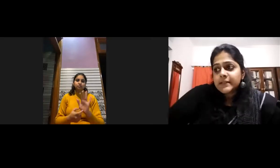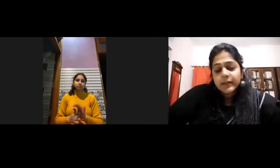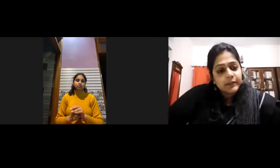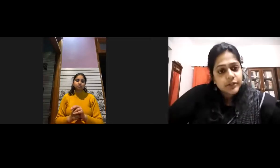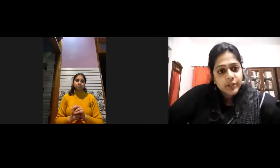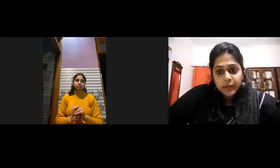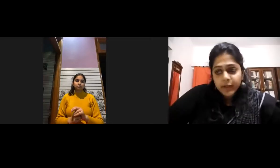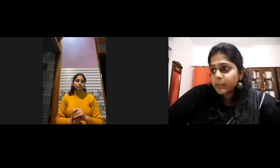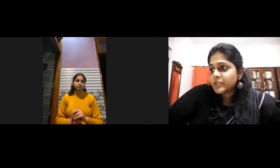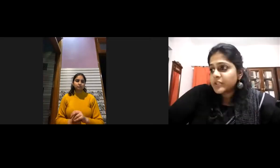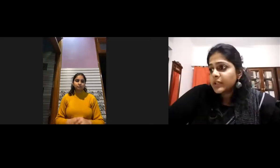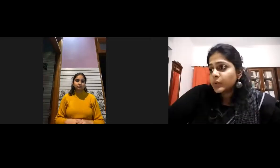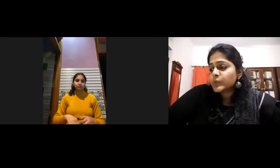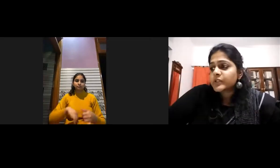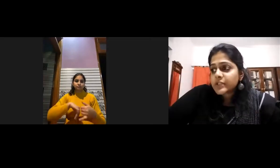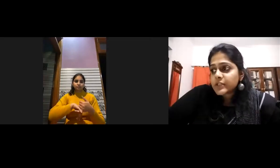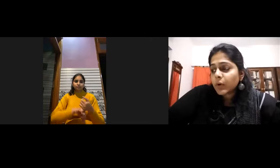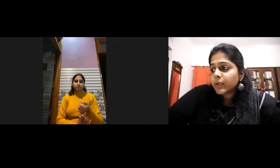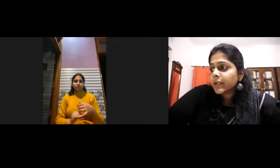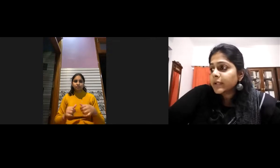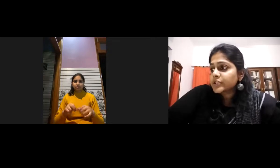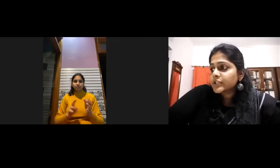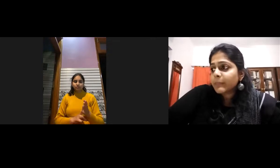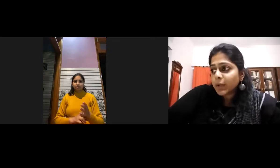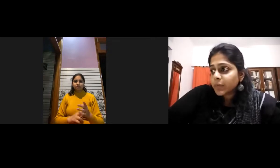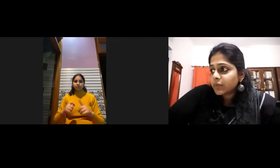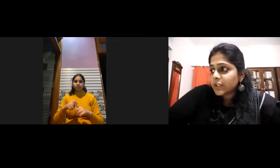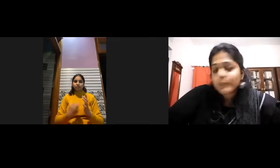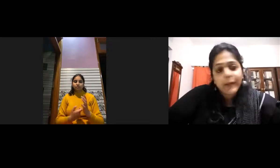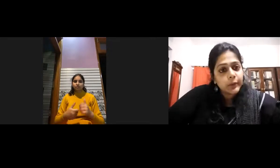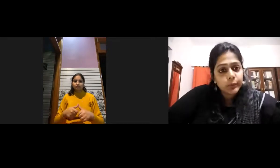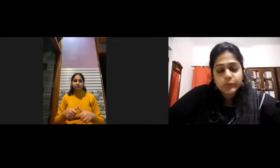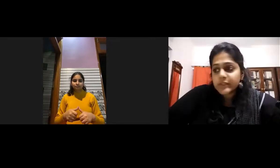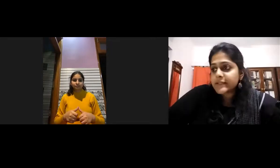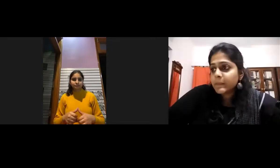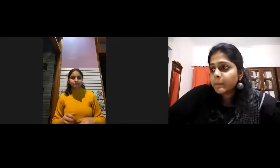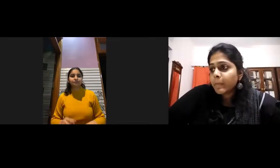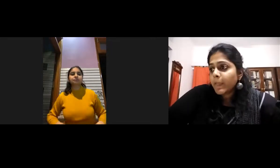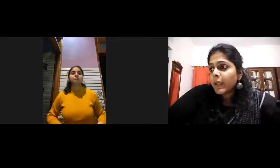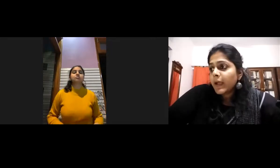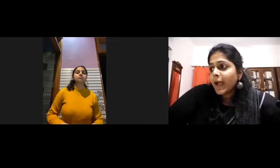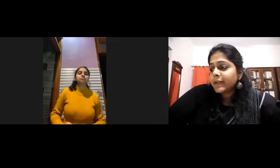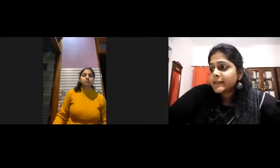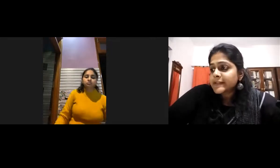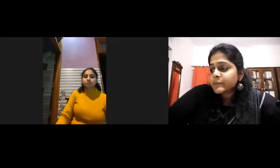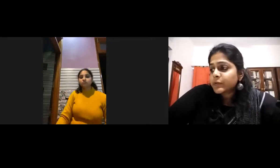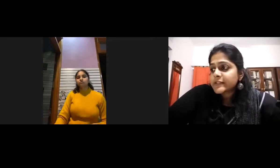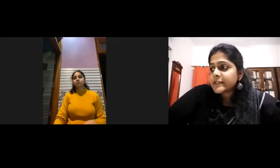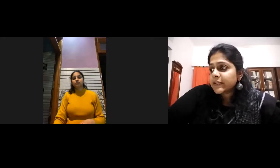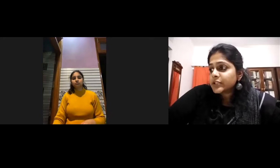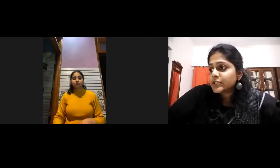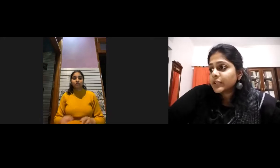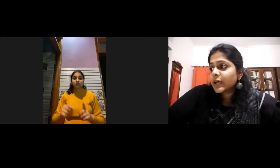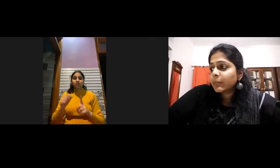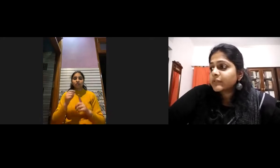This is Shankara Reddy PG, who is a research scholar in English in the Department of English, Bangalore University, and an assistant professor